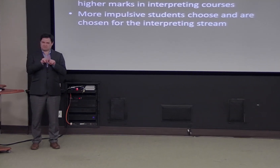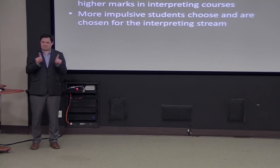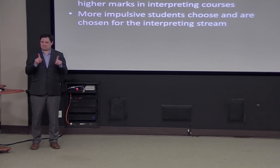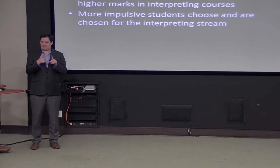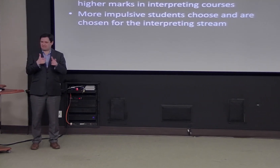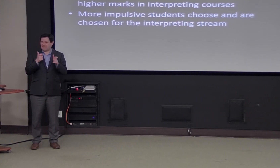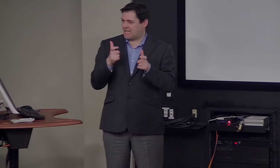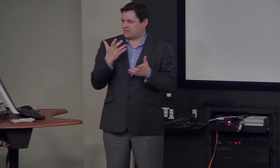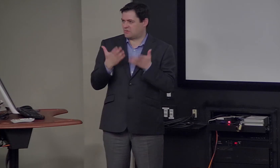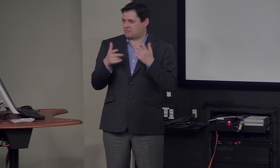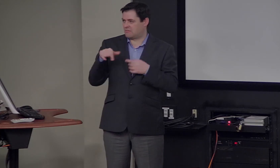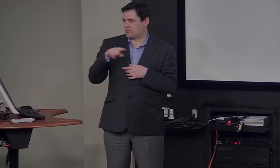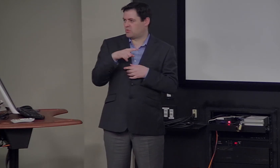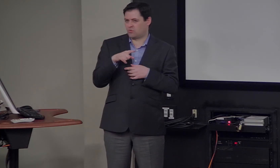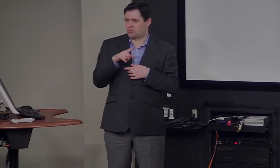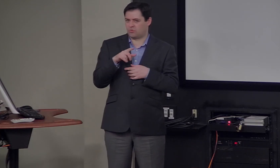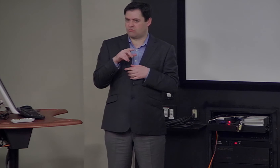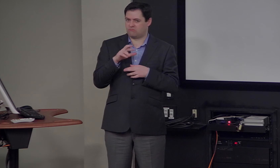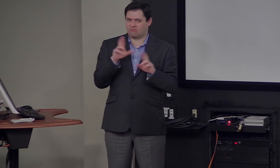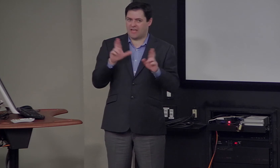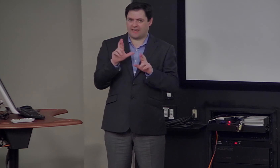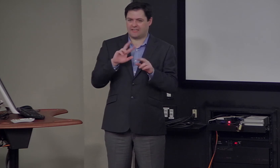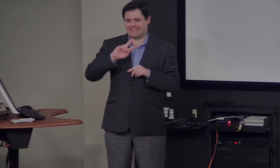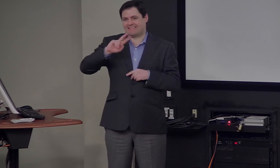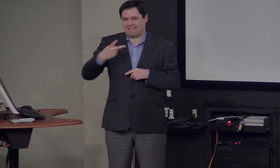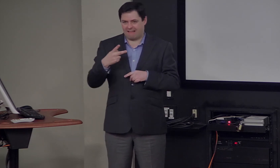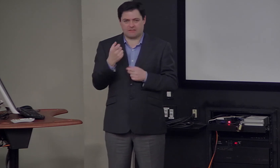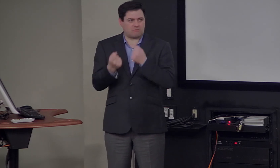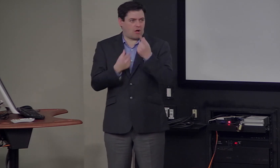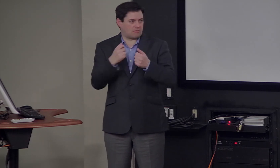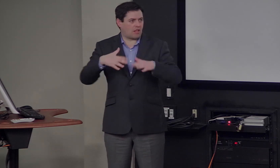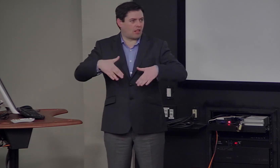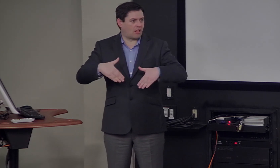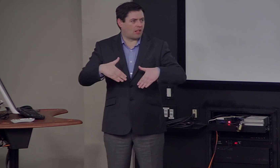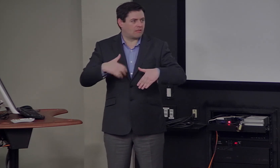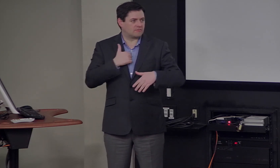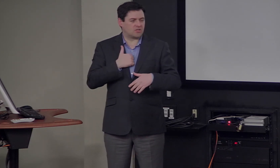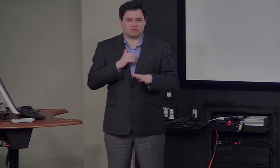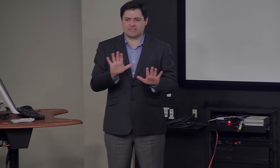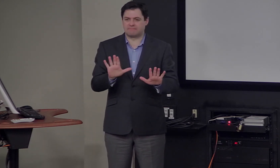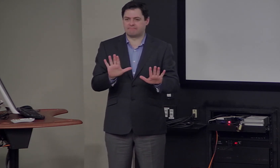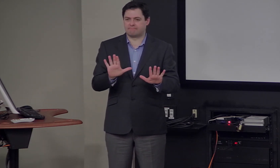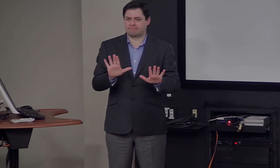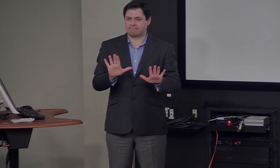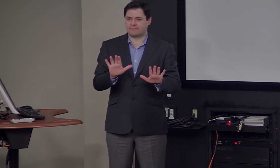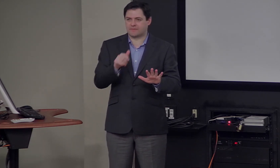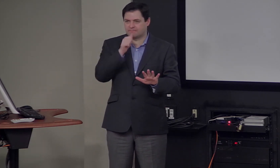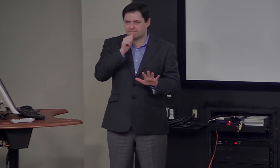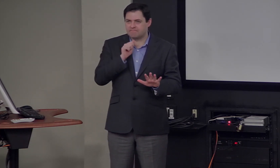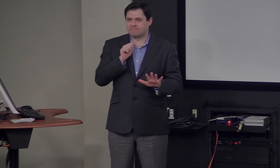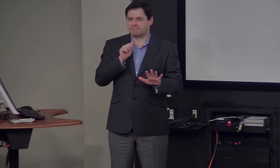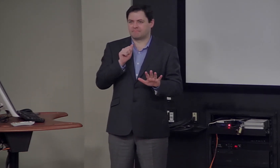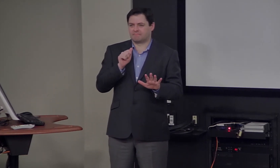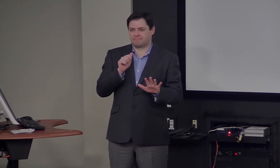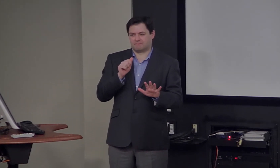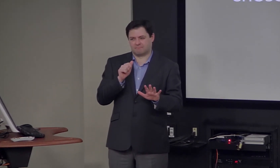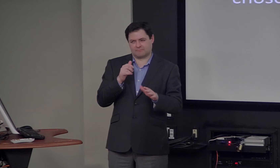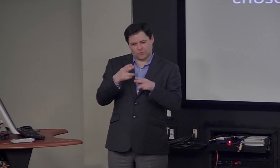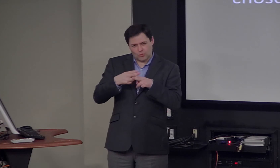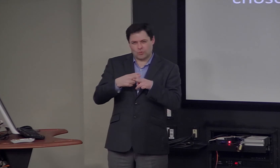Boy, I don't know. It seems like we separated a bit too fast, and maybe you're not ready. You haven't yet gotten your popcorn for the next portion, so I'm